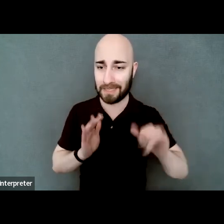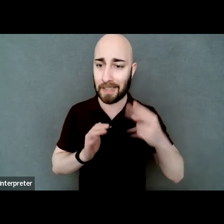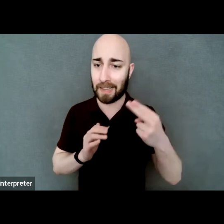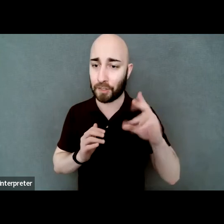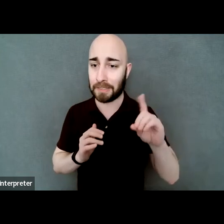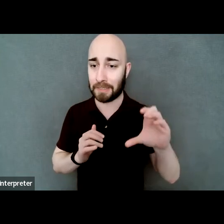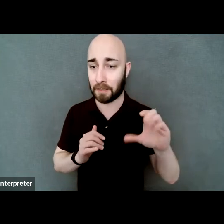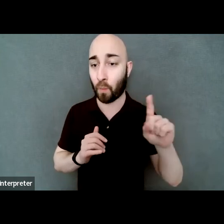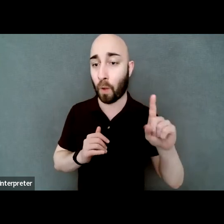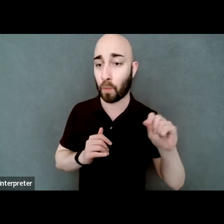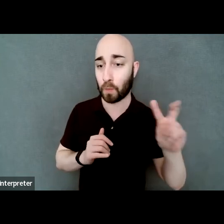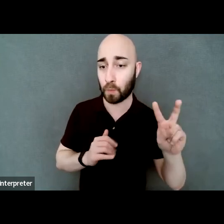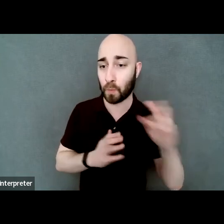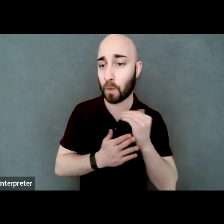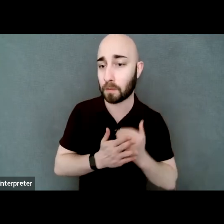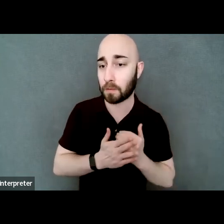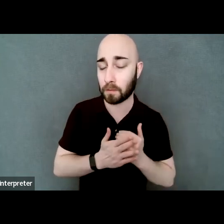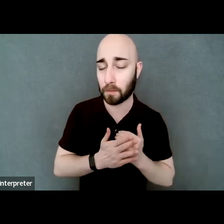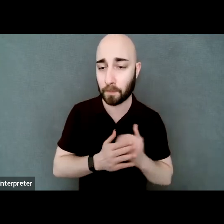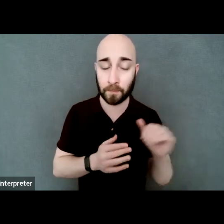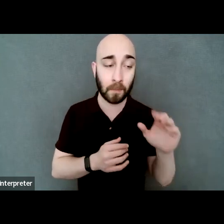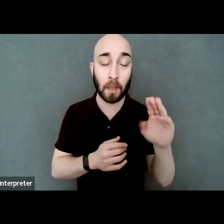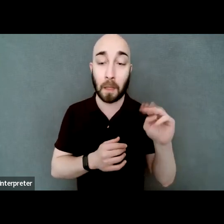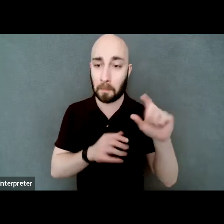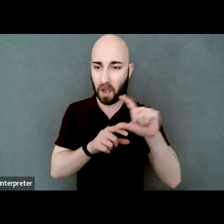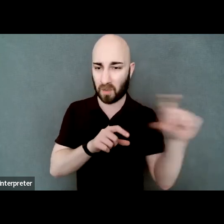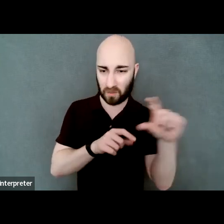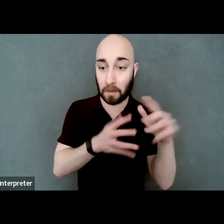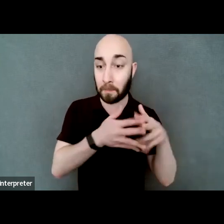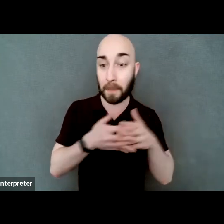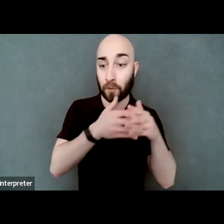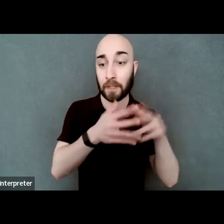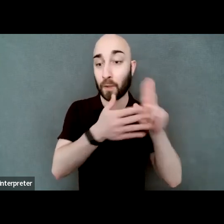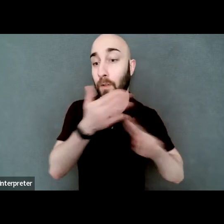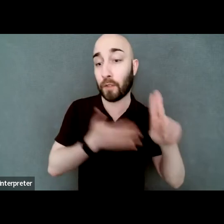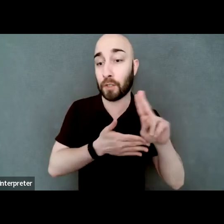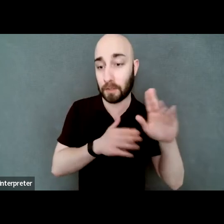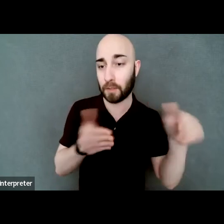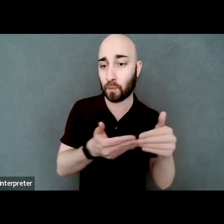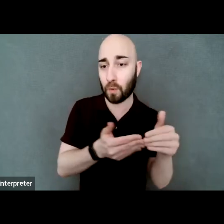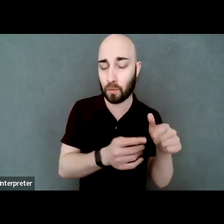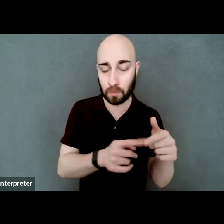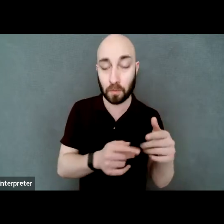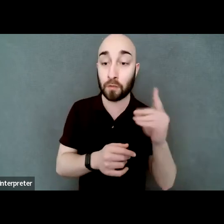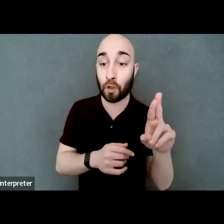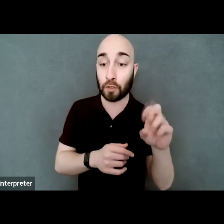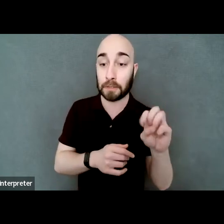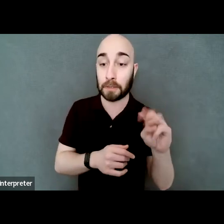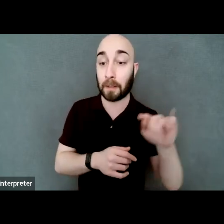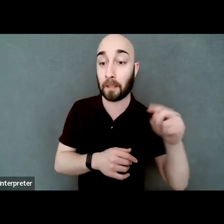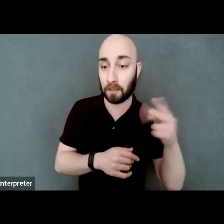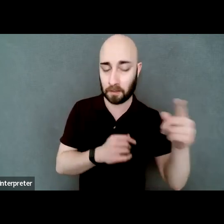102 course, with the module having to do with Introduction to American Universities. According to Dr. Smith, students will